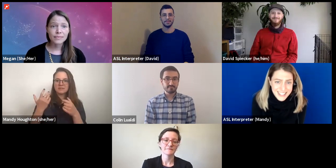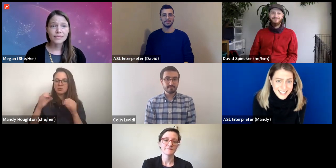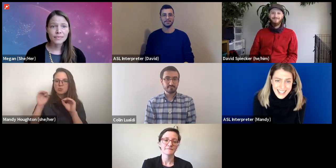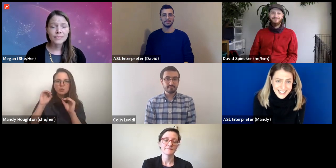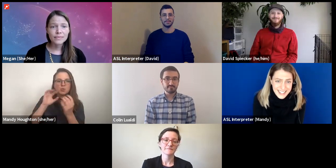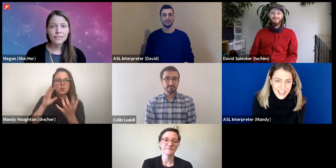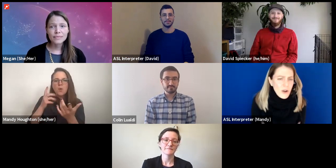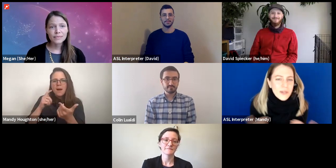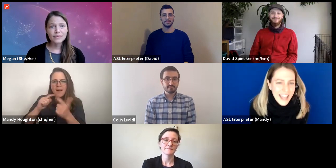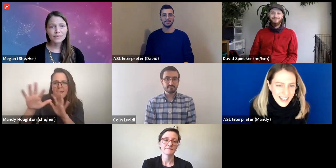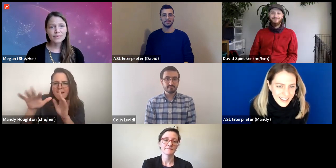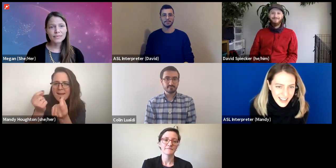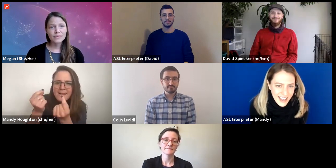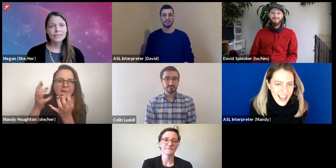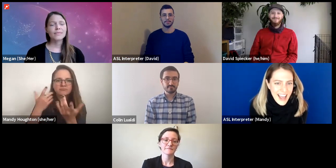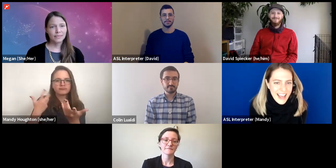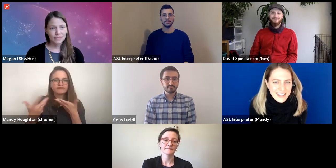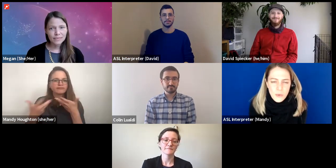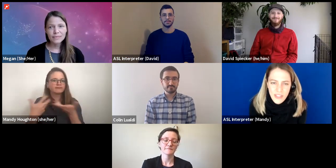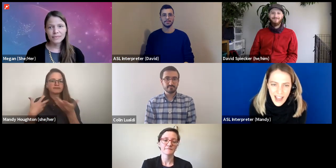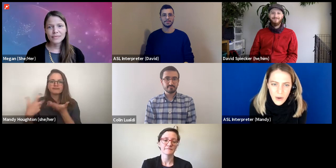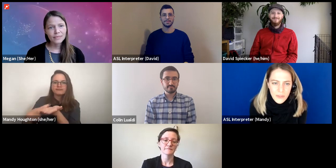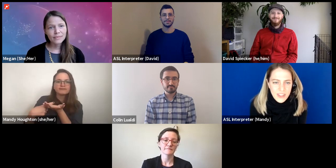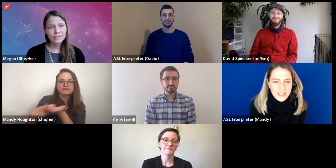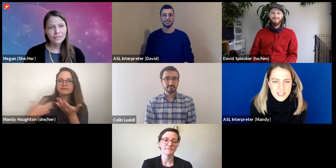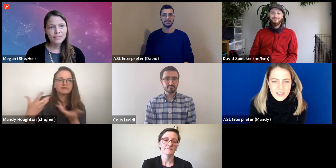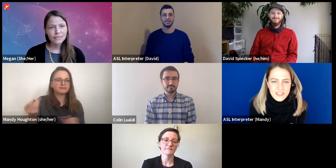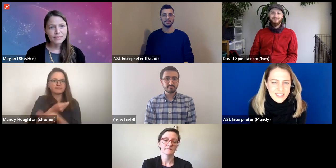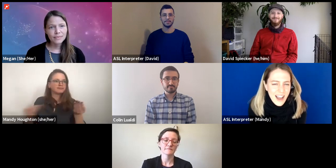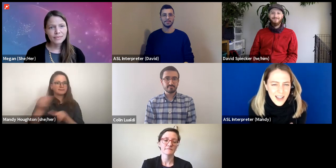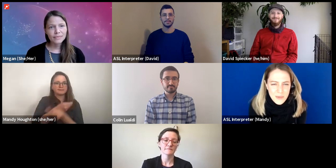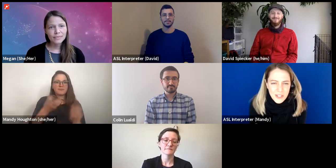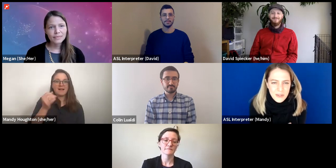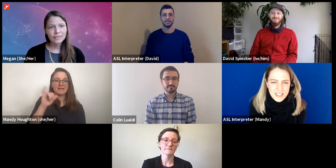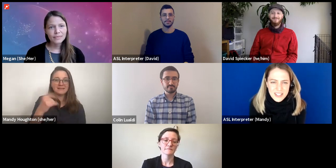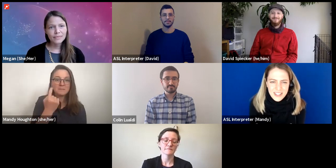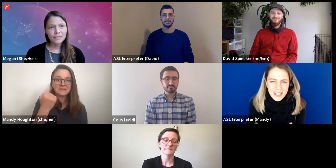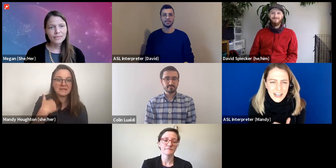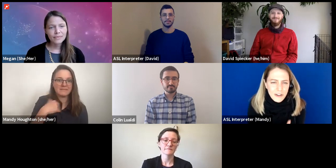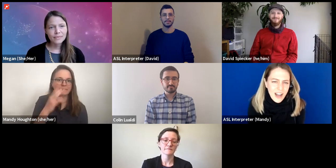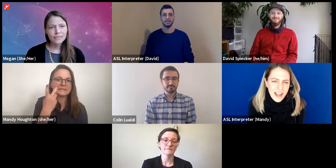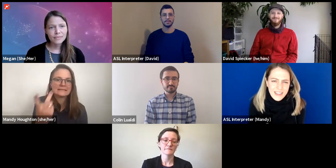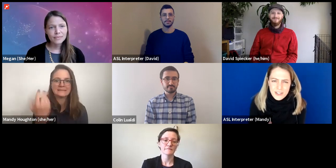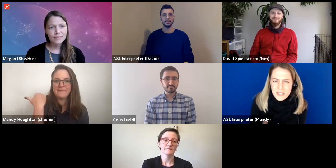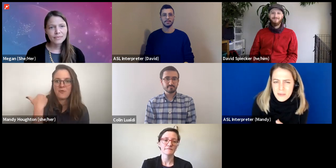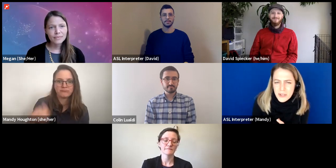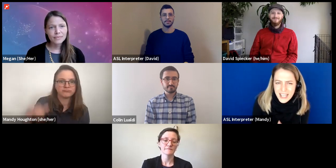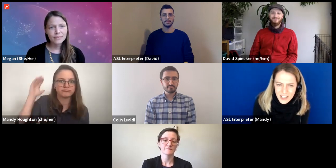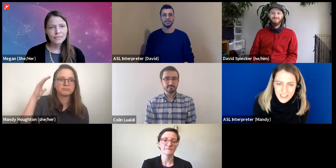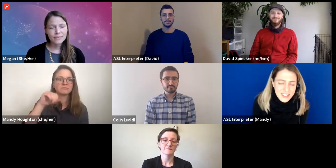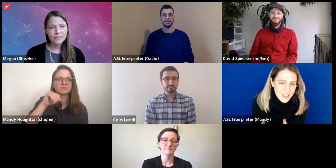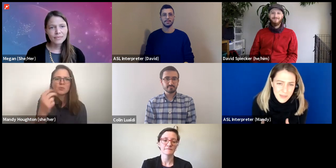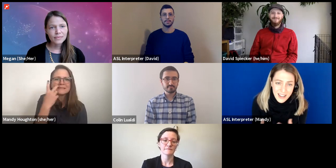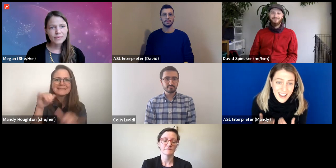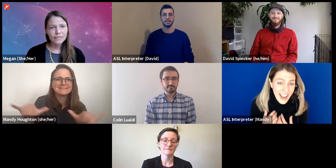happen instantaneously, organically, and without these times where you need to clarify and there's